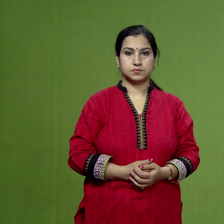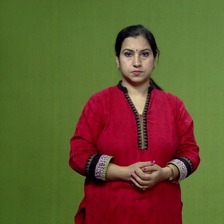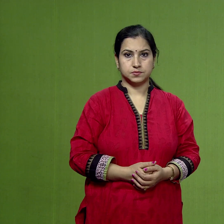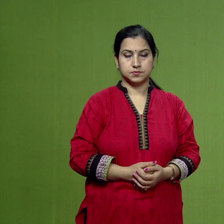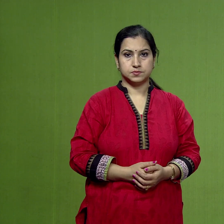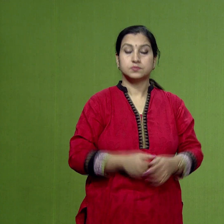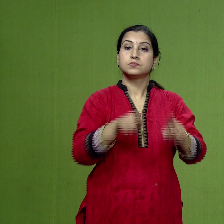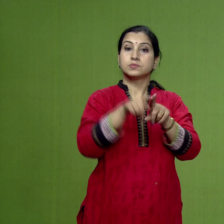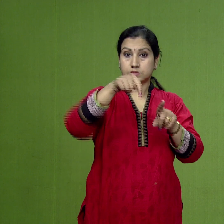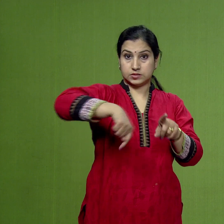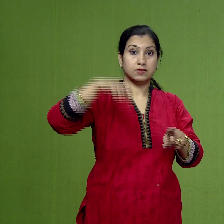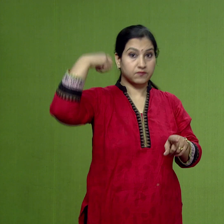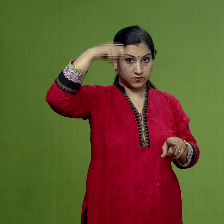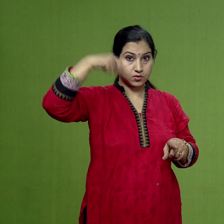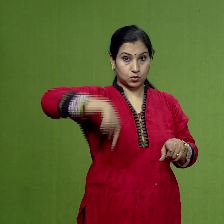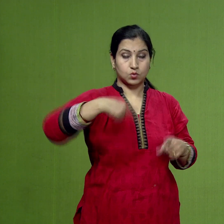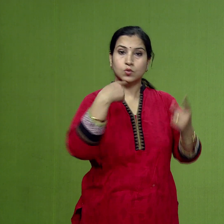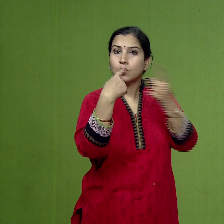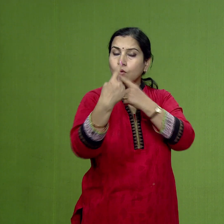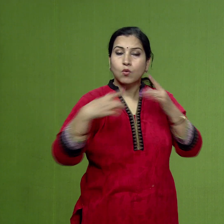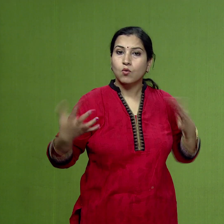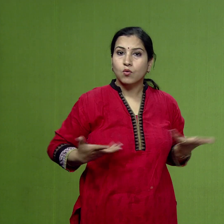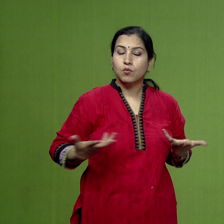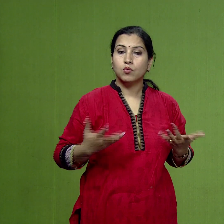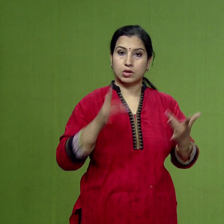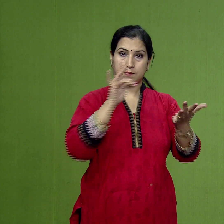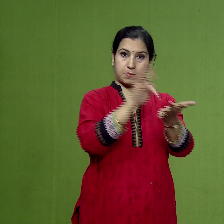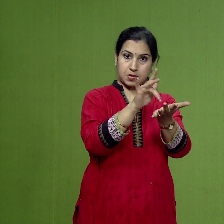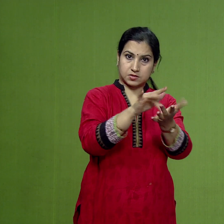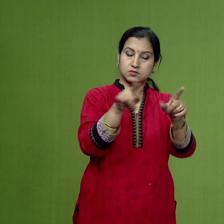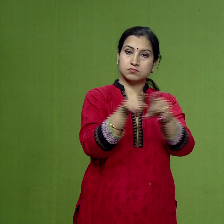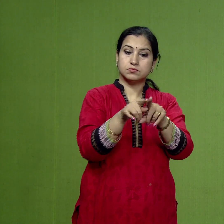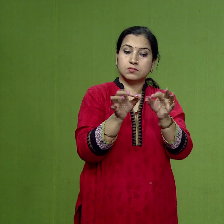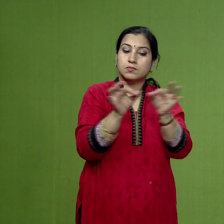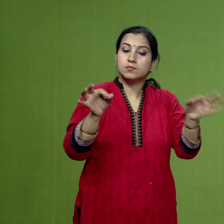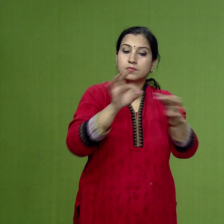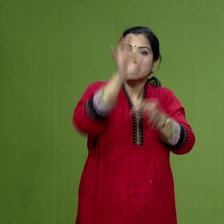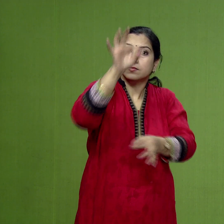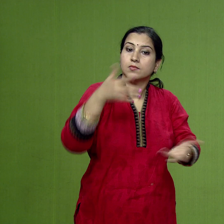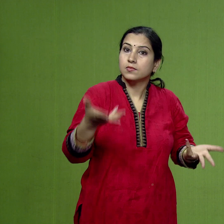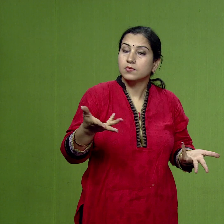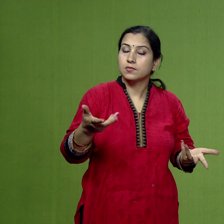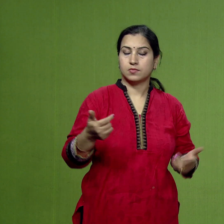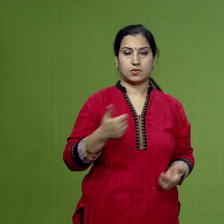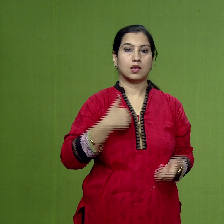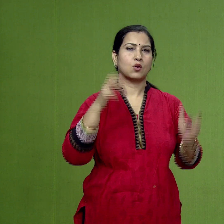In this video, we talked about the location and extent. I hope you understood it